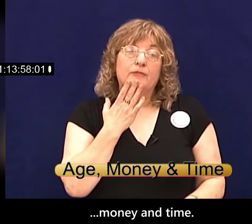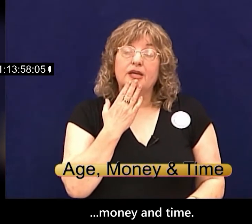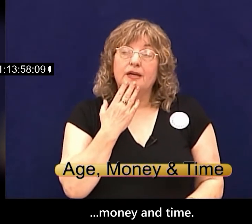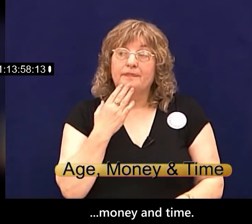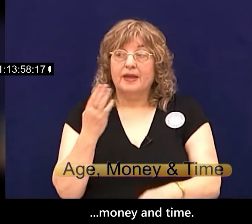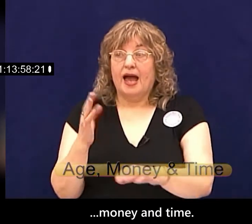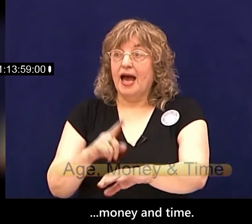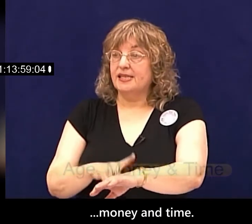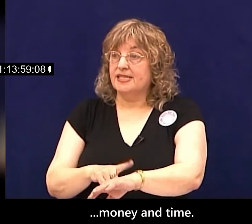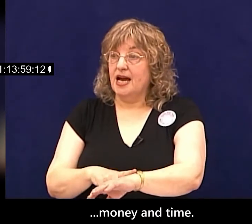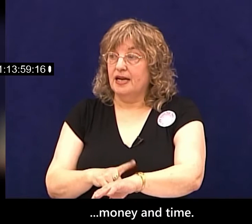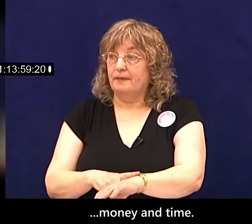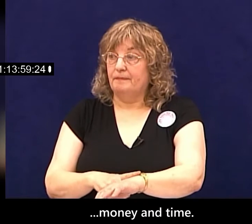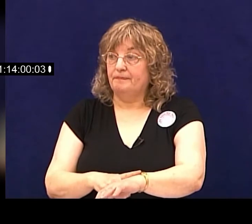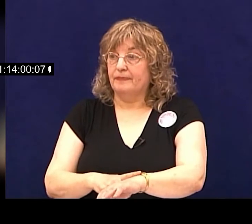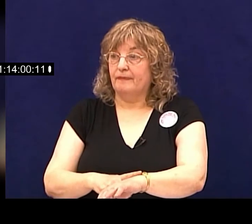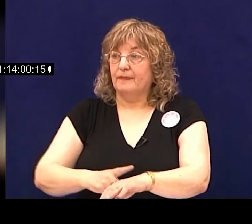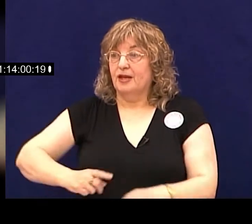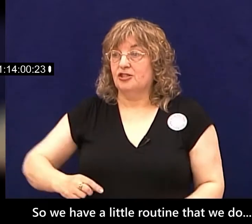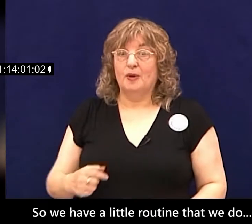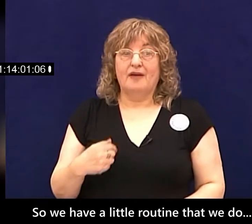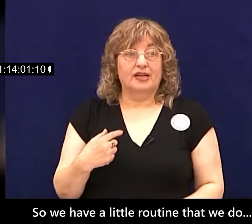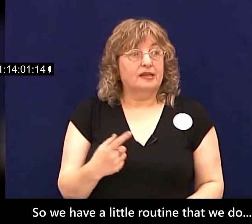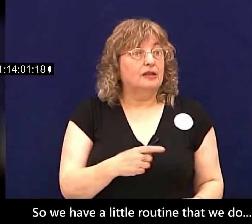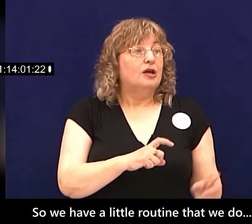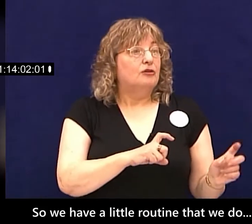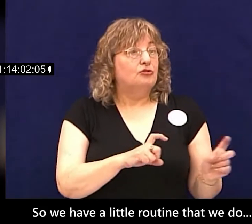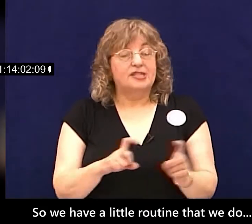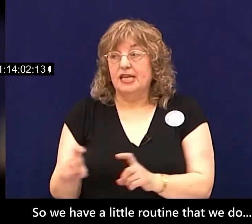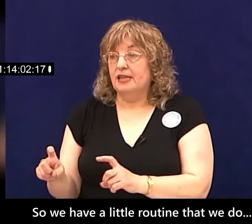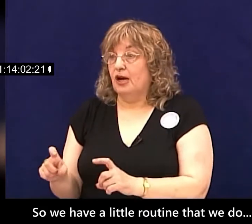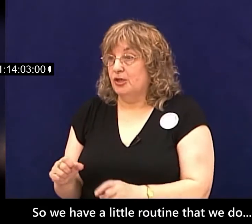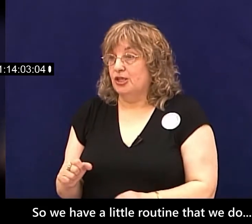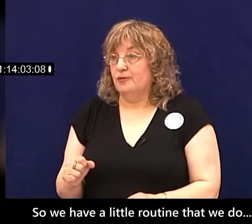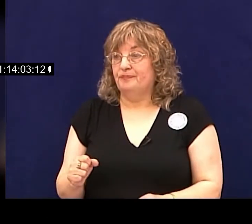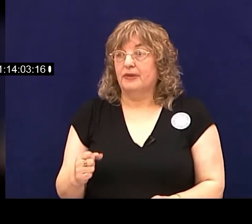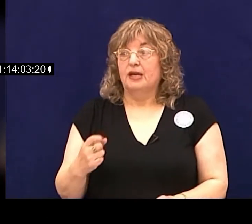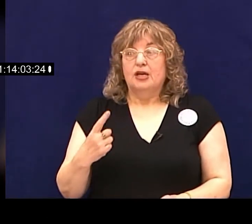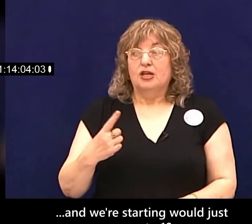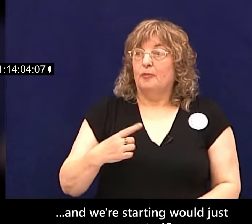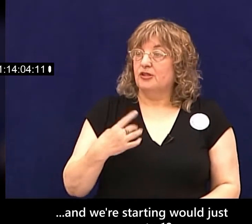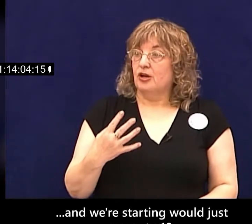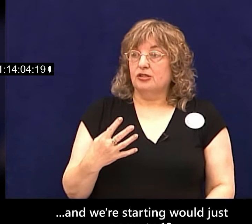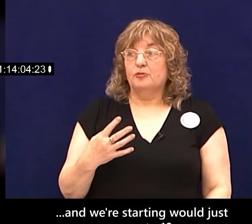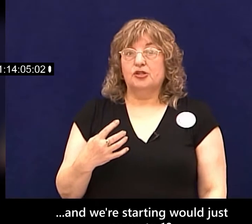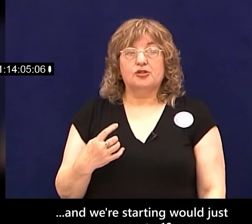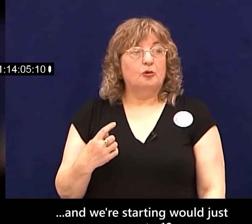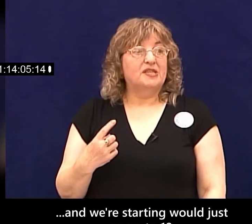money, and time. So we have a little routine that we do. And we'll start and we'll just go up to